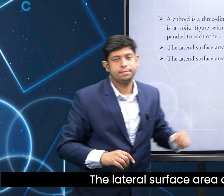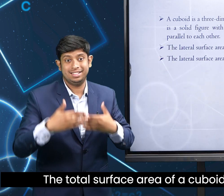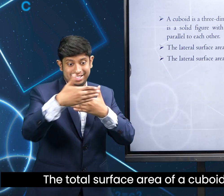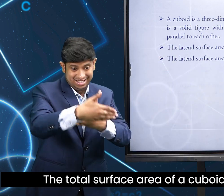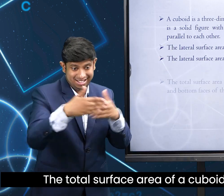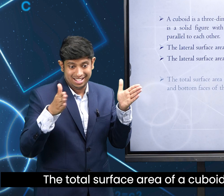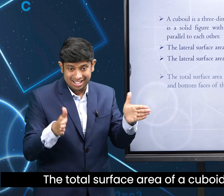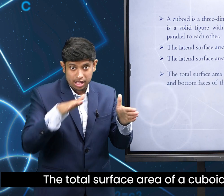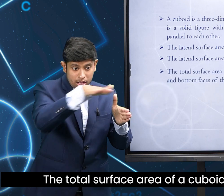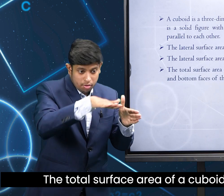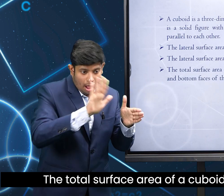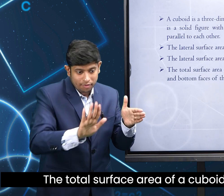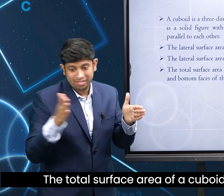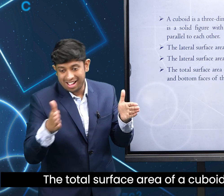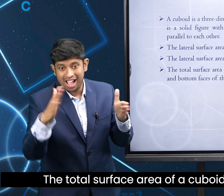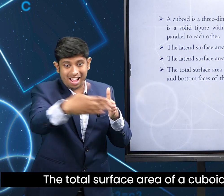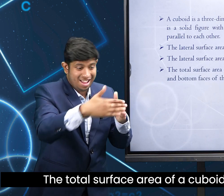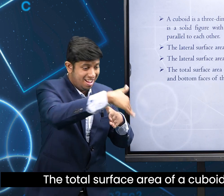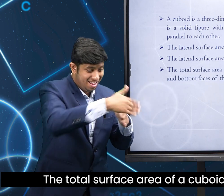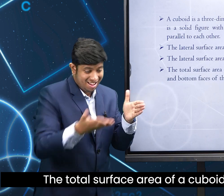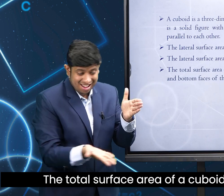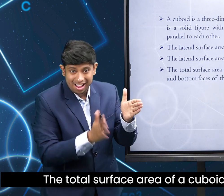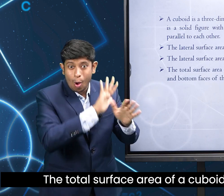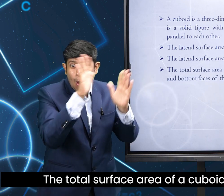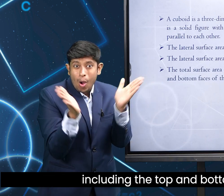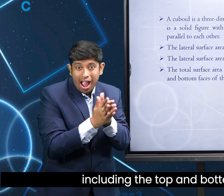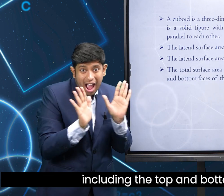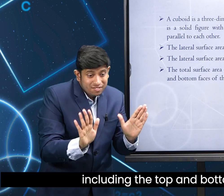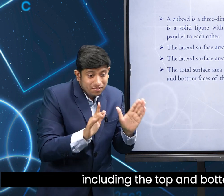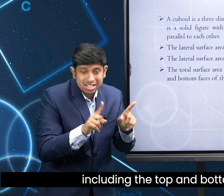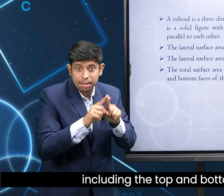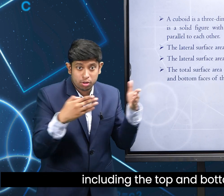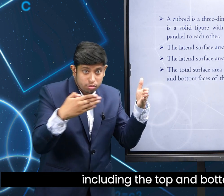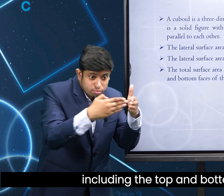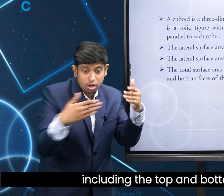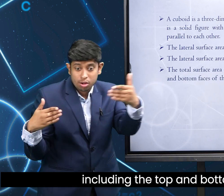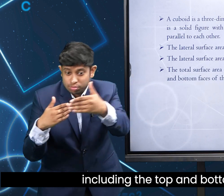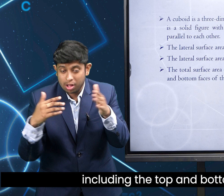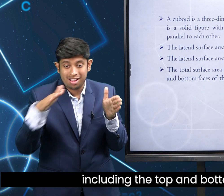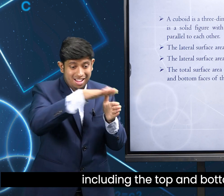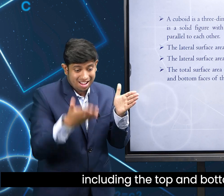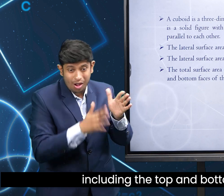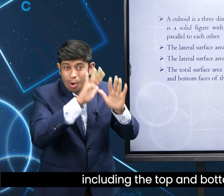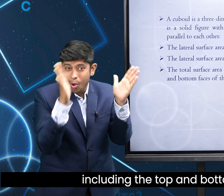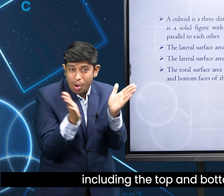The total surface area of a cuboid is the sum of all vertical faces including the top and bottom faces of the